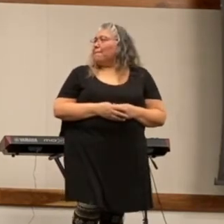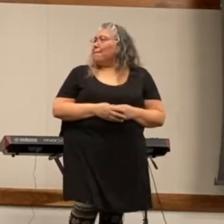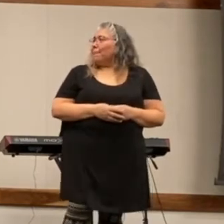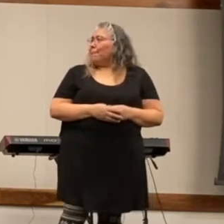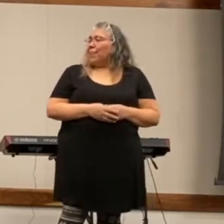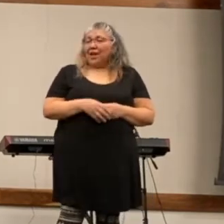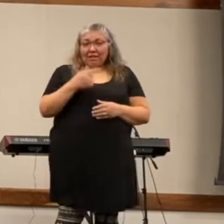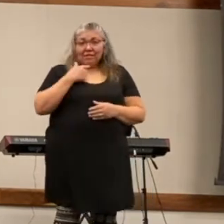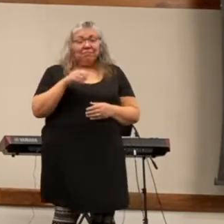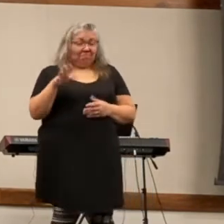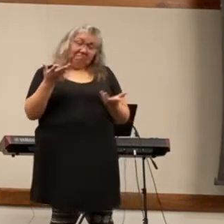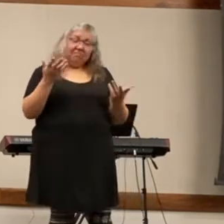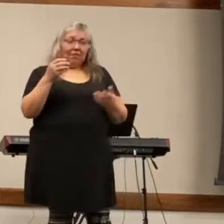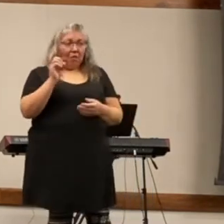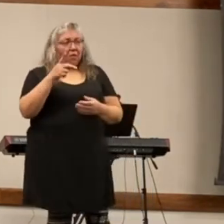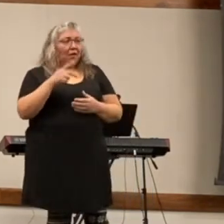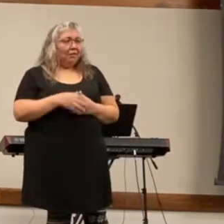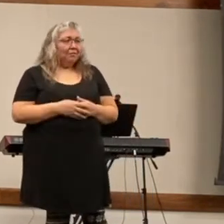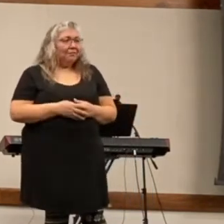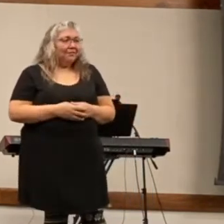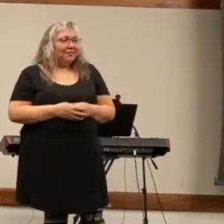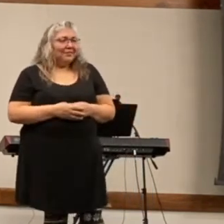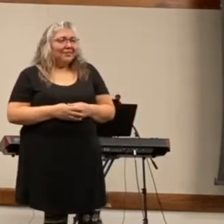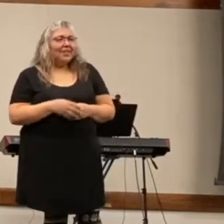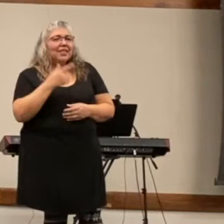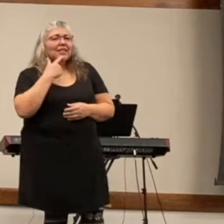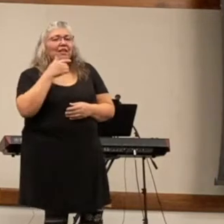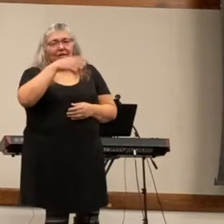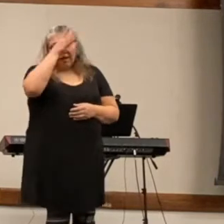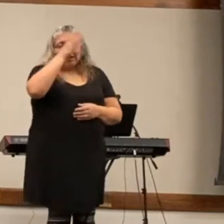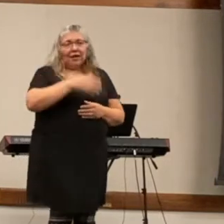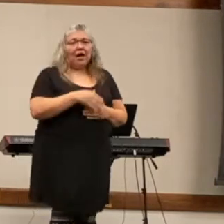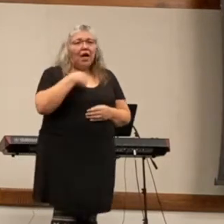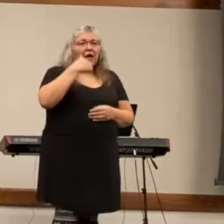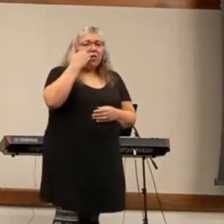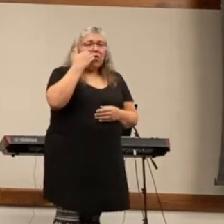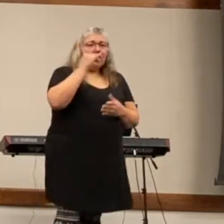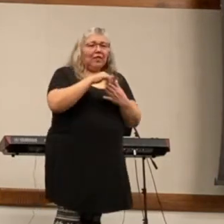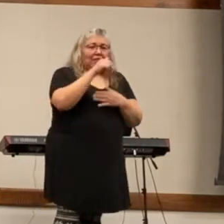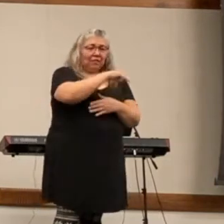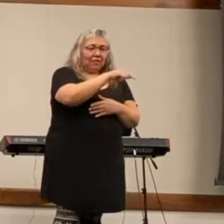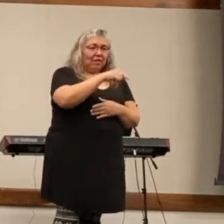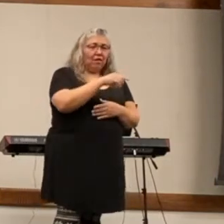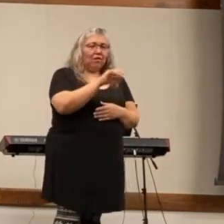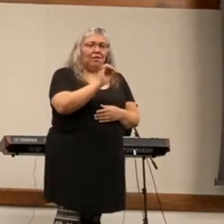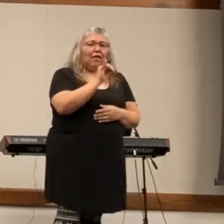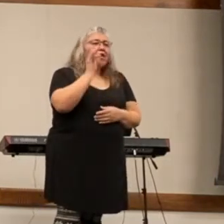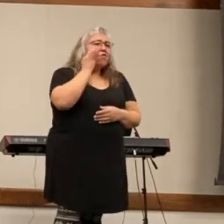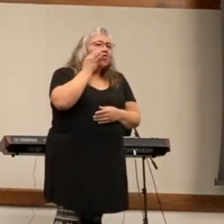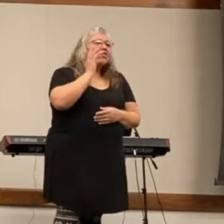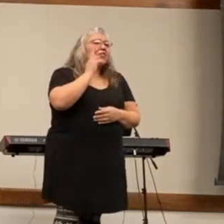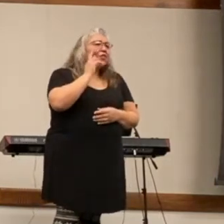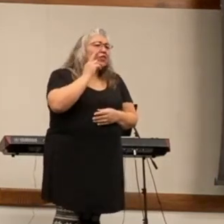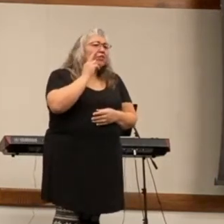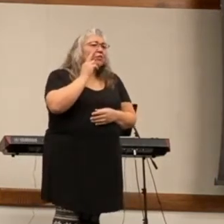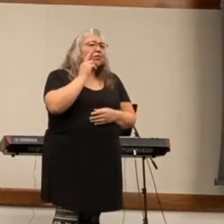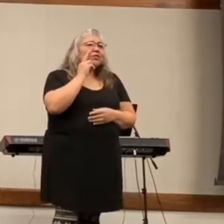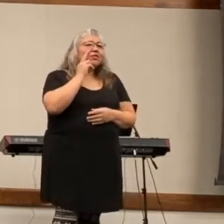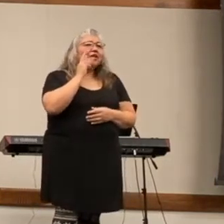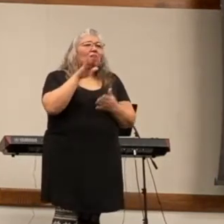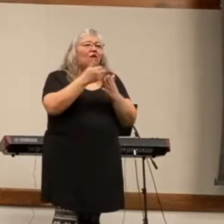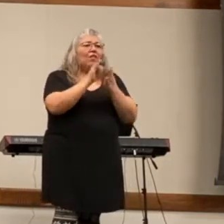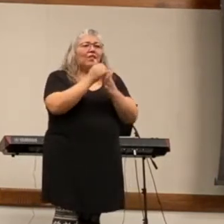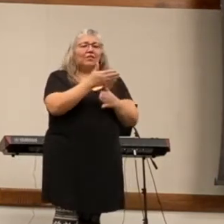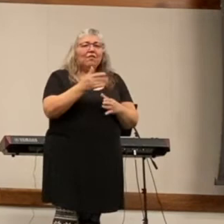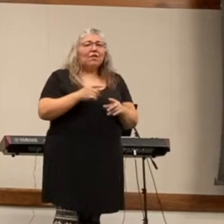I said, okay. And he says, Dad, I know that those guys are just like fruits and vegetables and all that